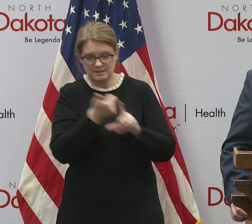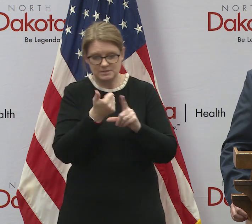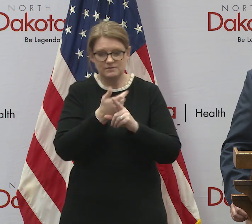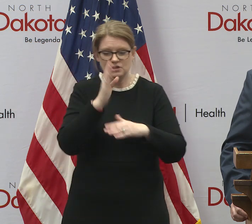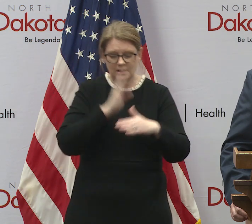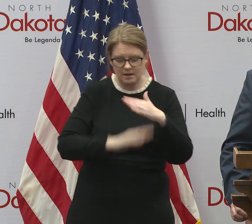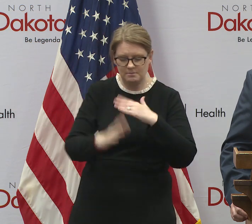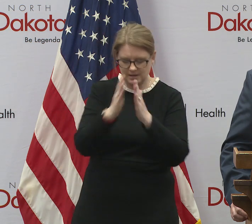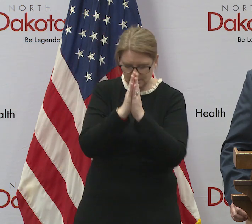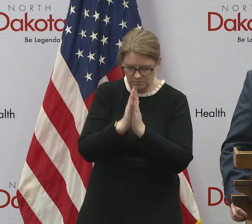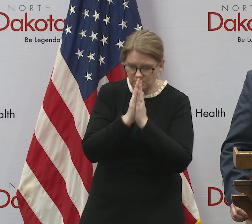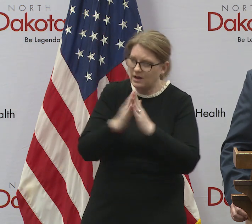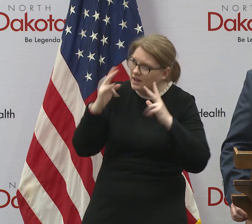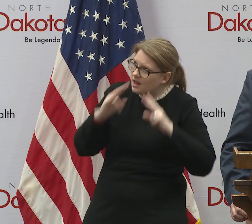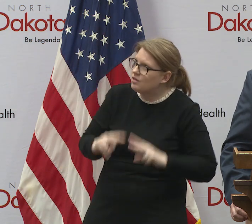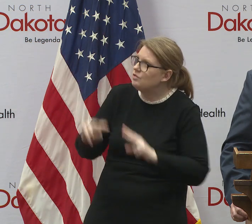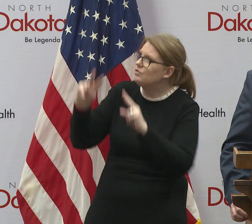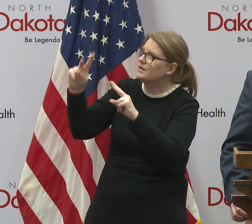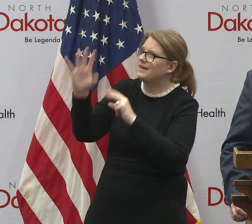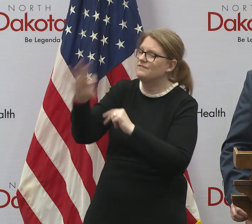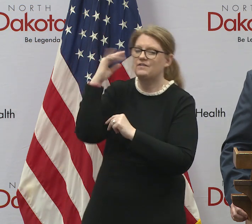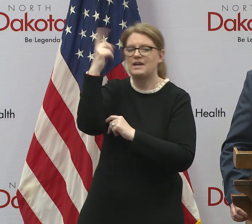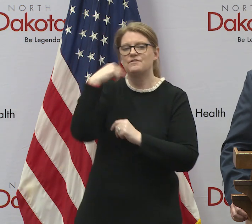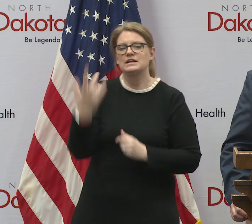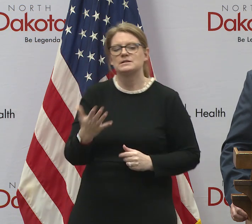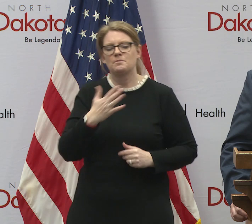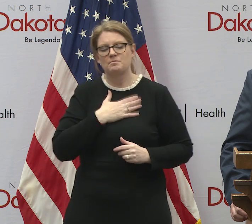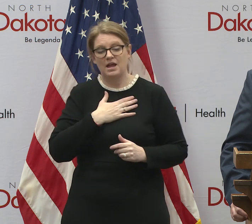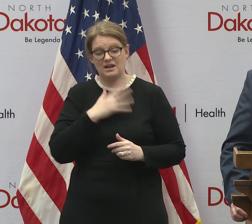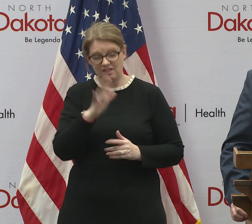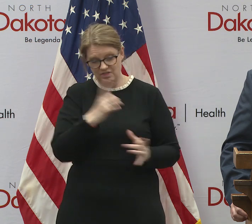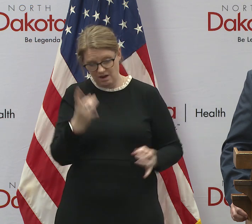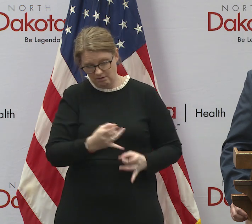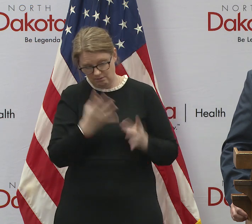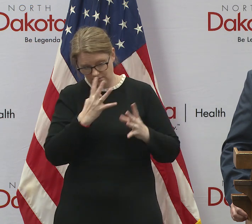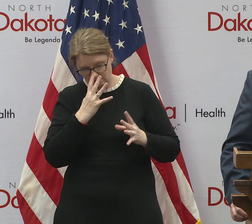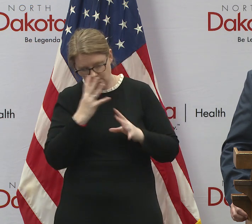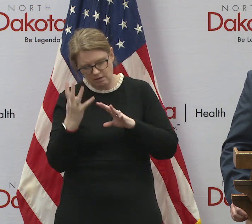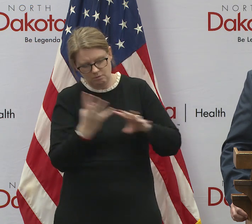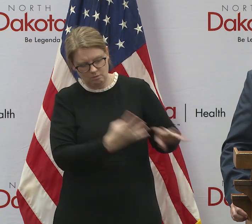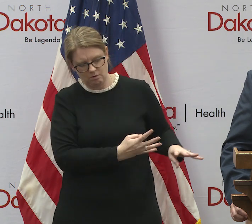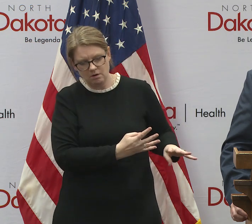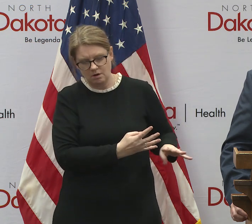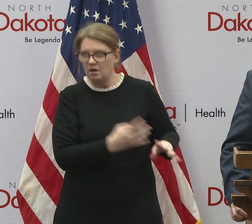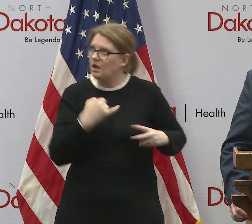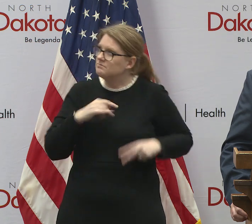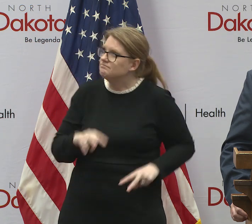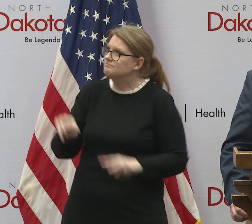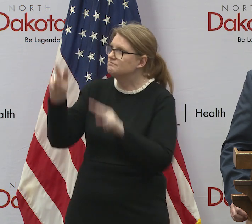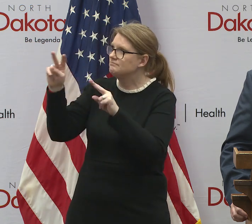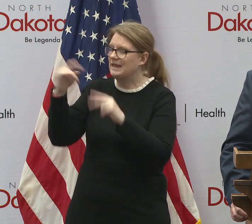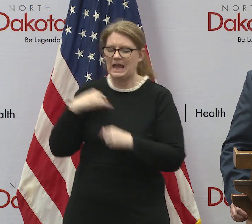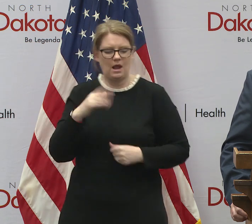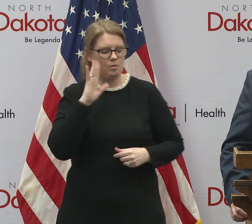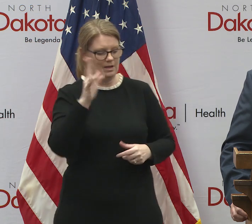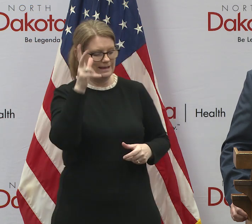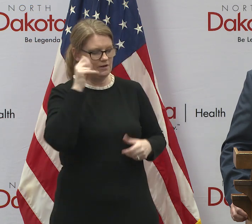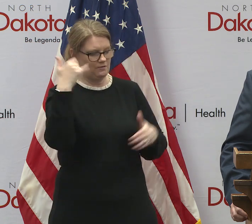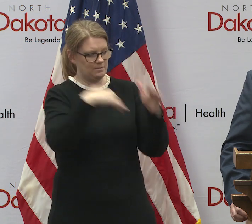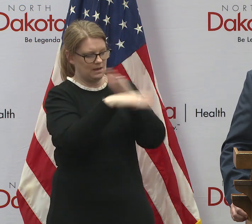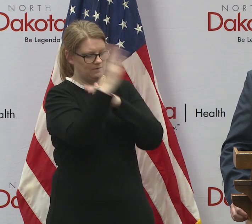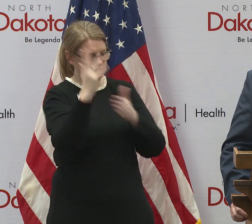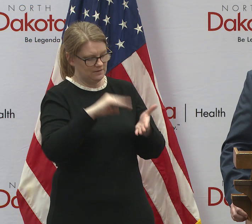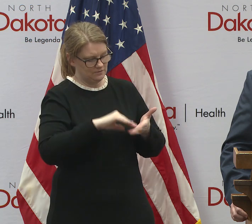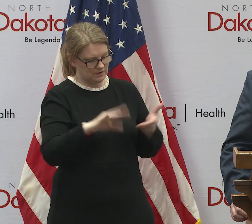and pray and seek my face and turn from their wicked ways, then I will hear from heaven and I will forgive their sin and